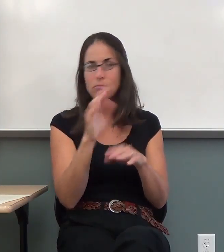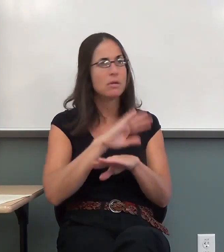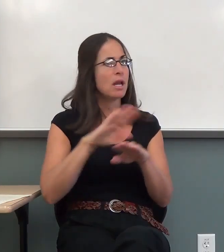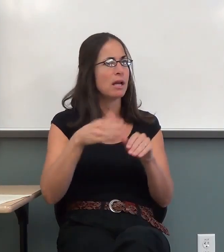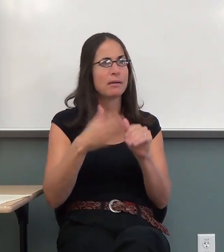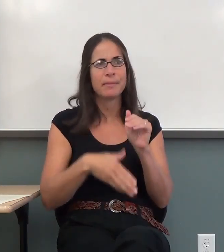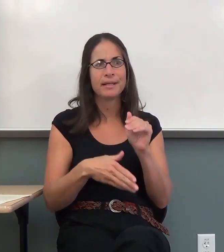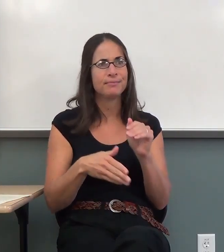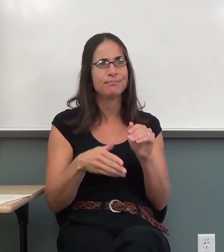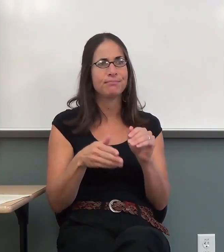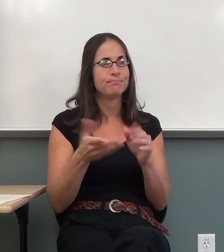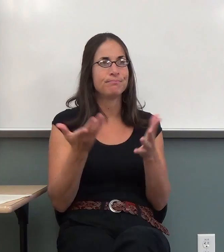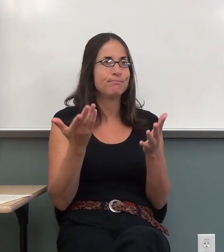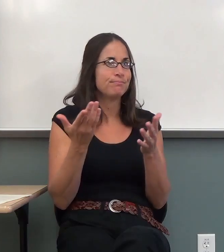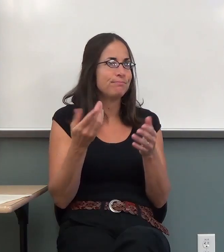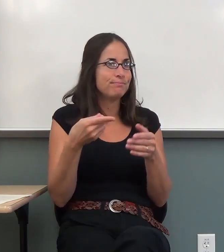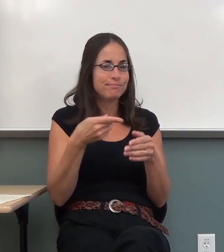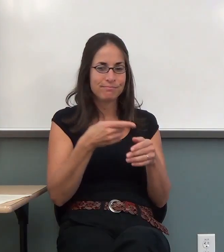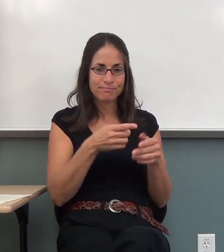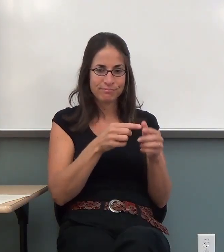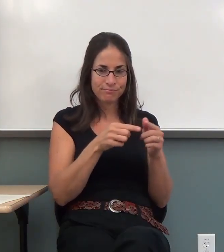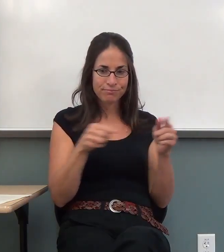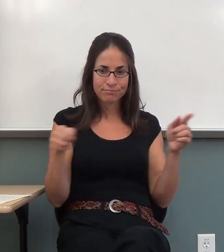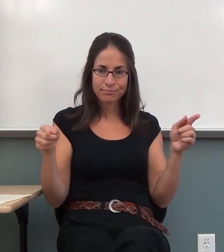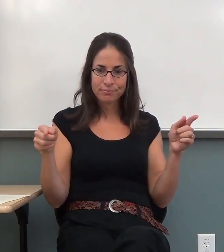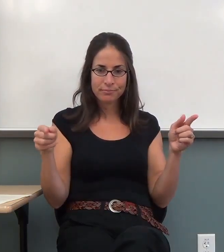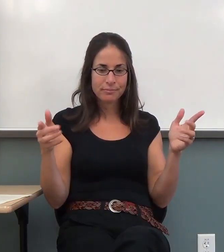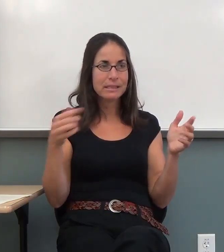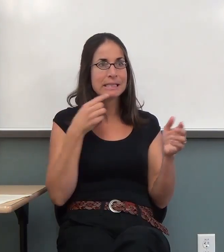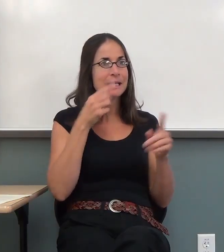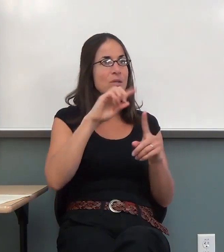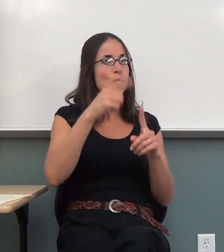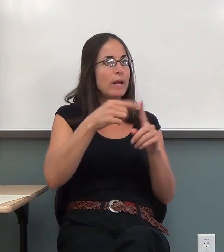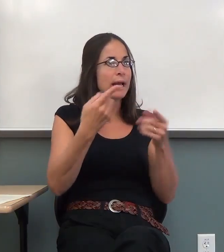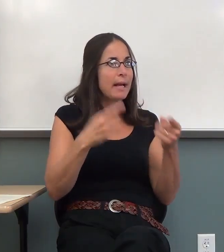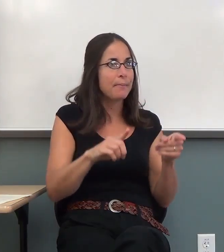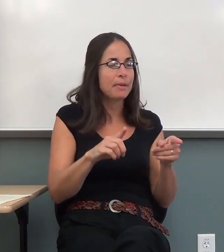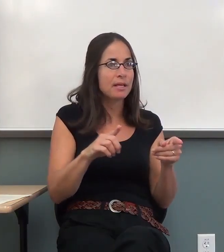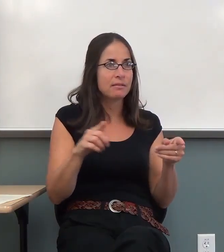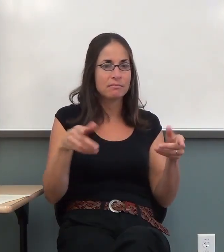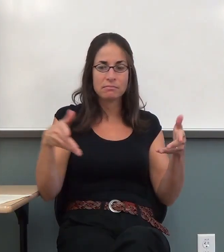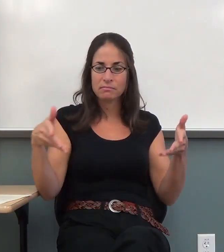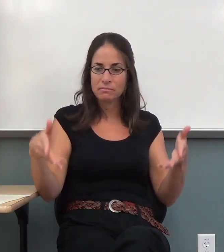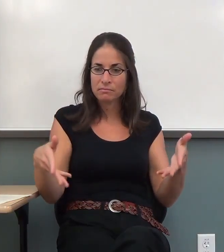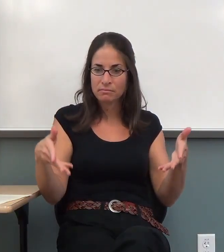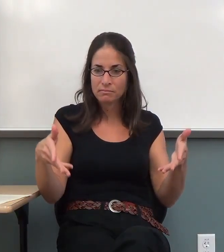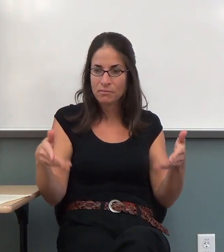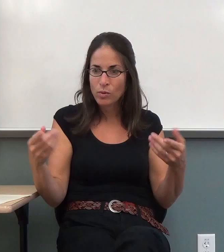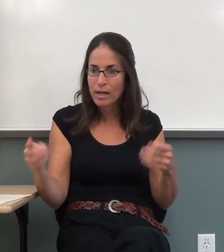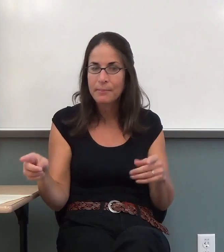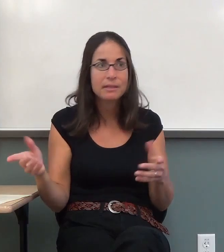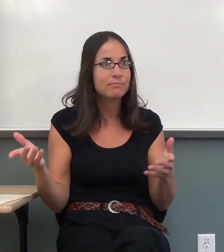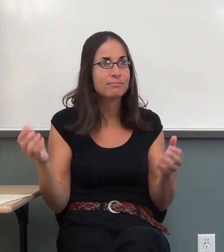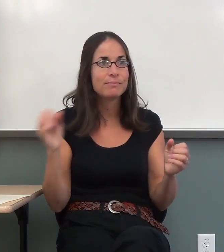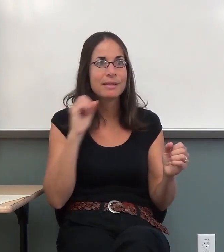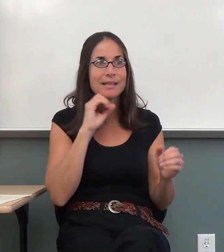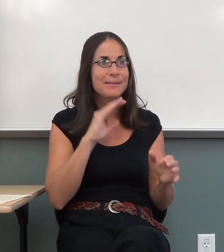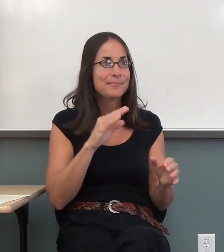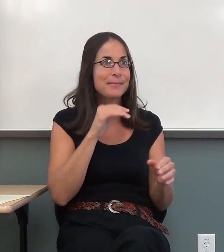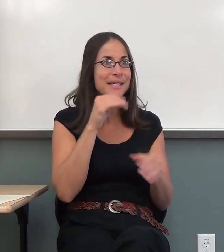Incomplete, right? It's just telling us when something occurred, but we don't know what actually happened, right? It's not telling us what happened, it's just telling us when it